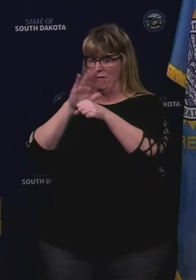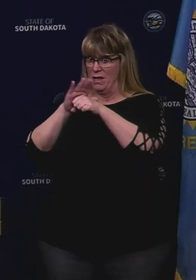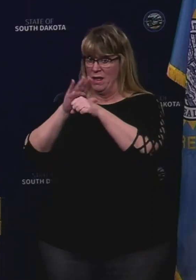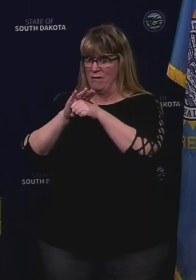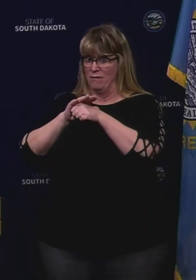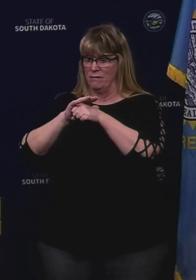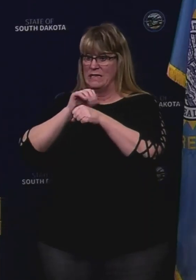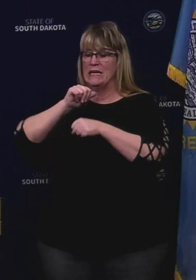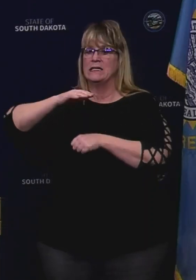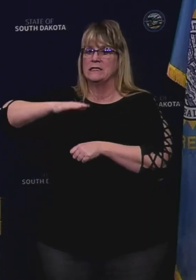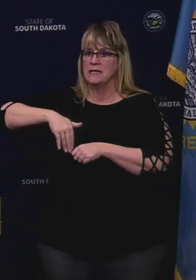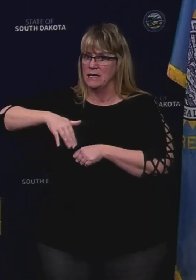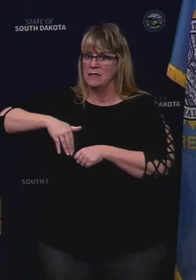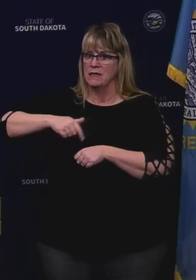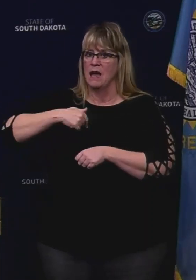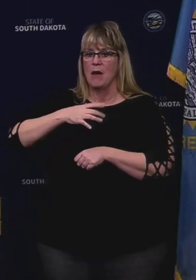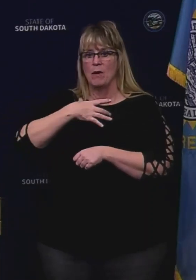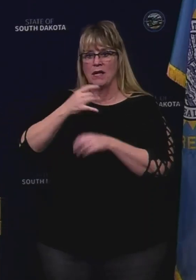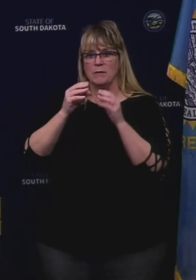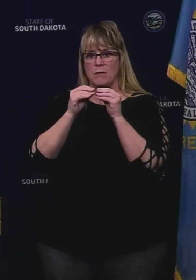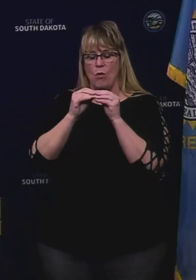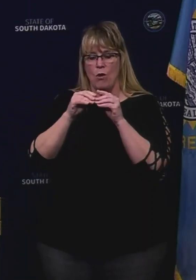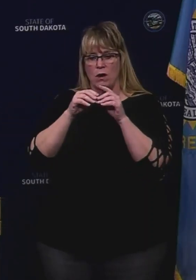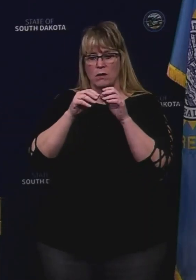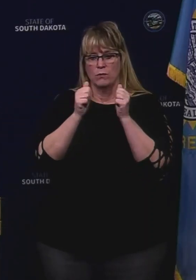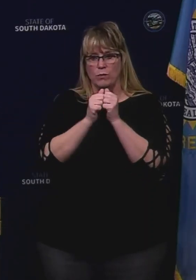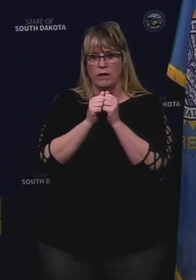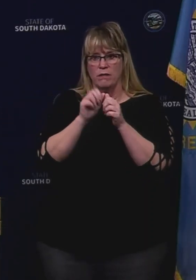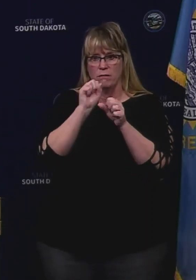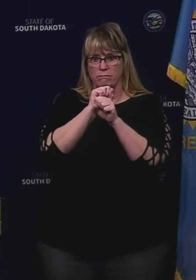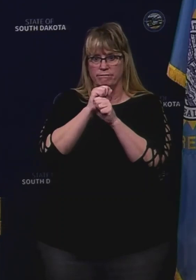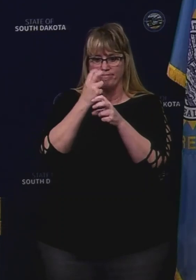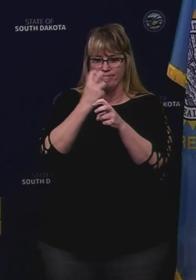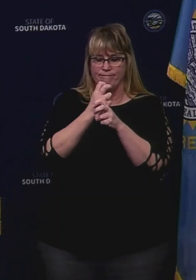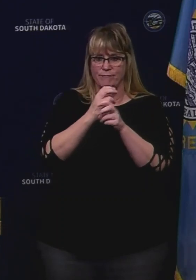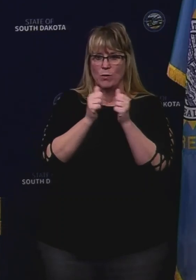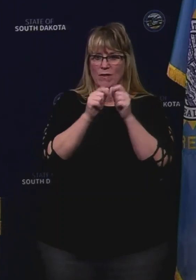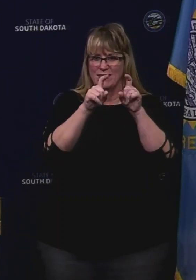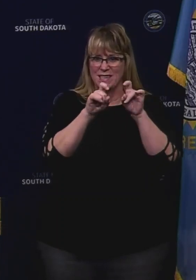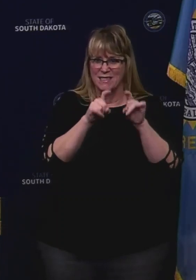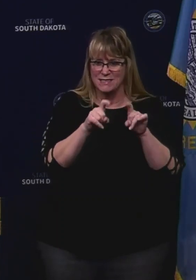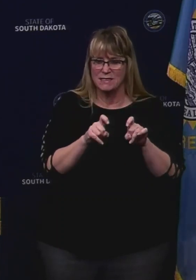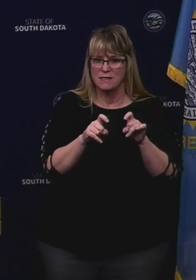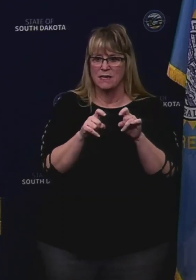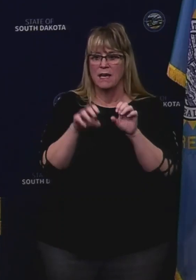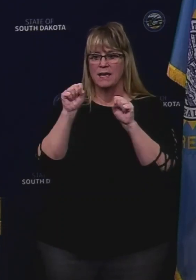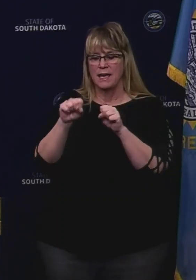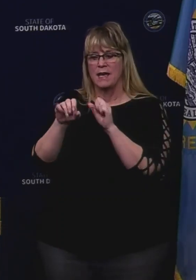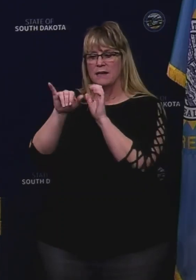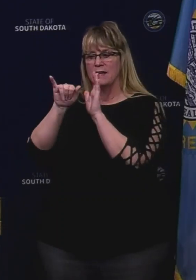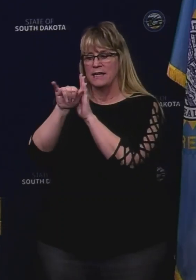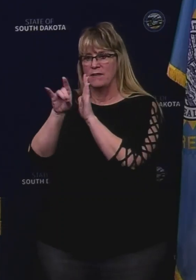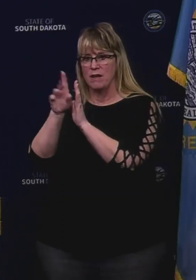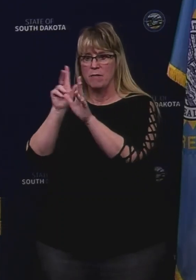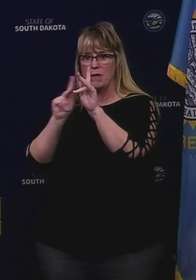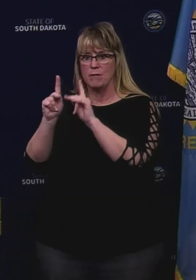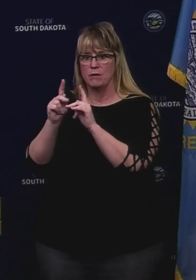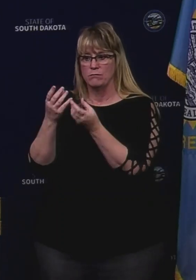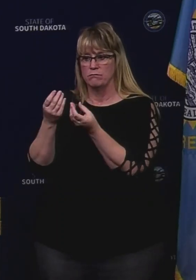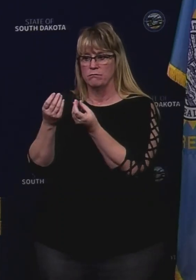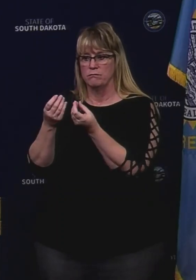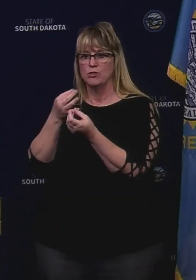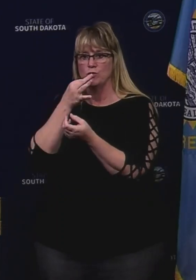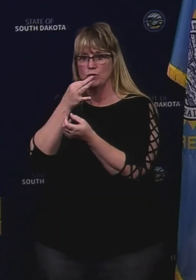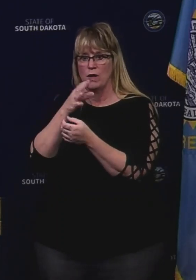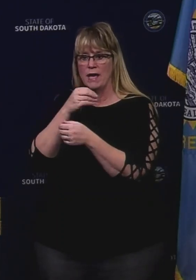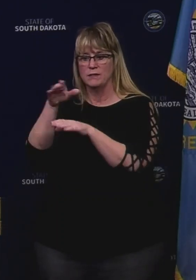Not yet. I still would like to be more aggressive in our testing capabilities, because it allows me to identify folks quicker and get them isolated and slow down the